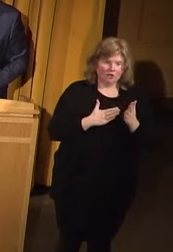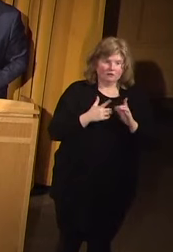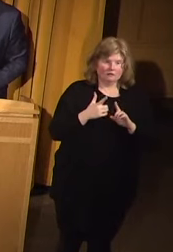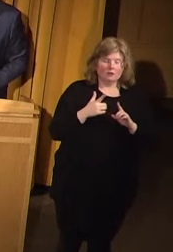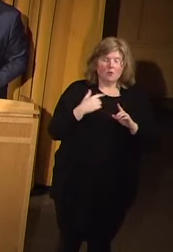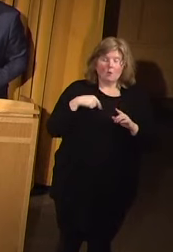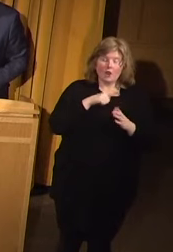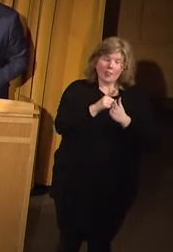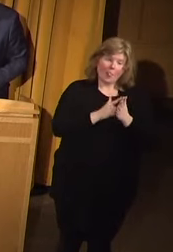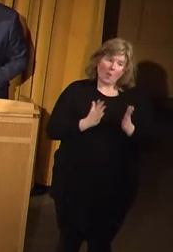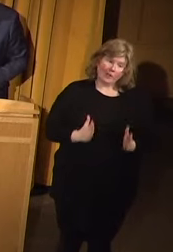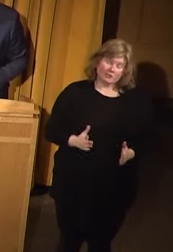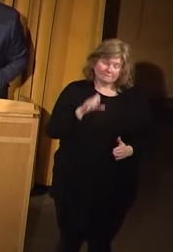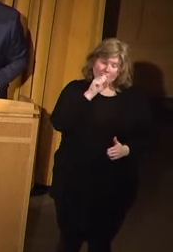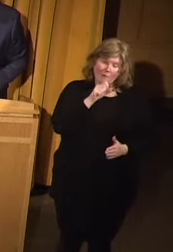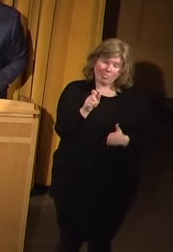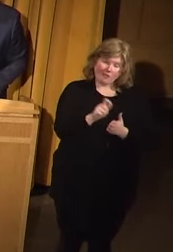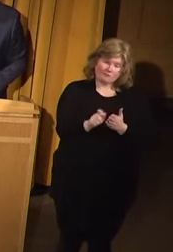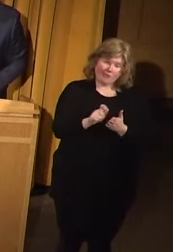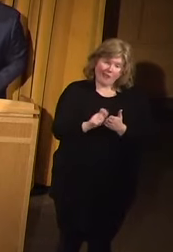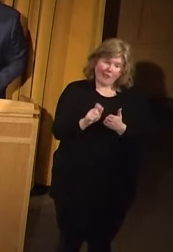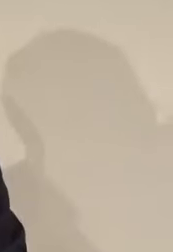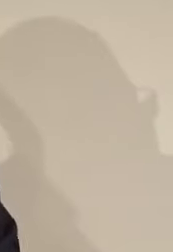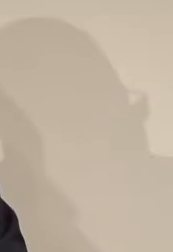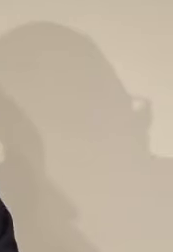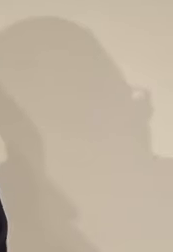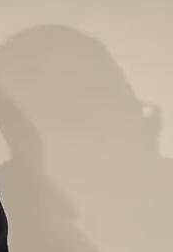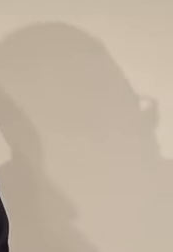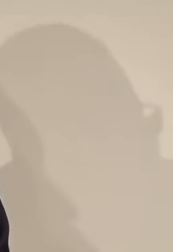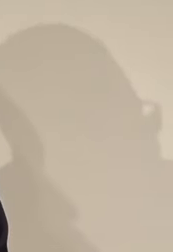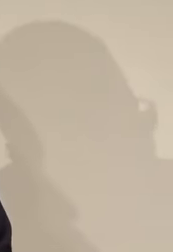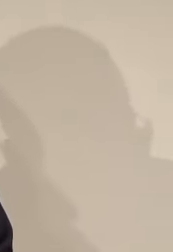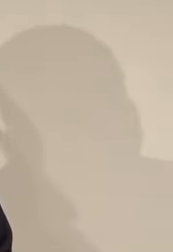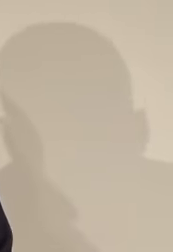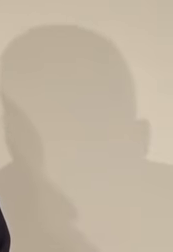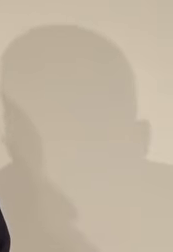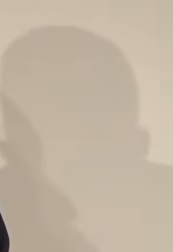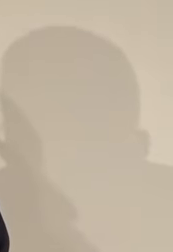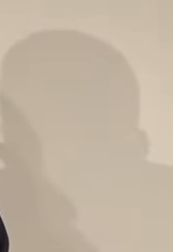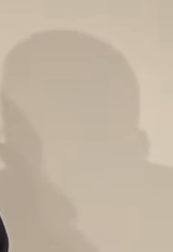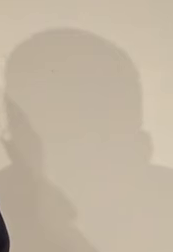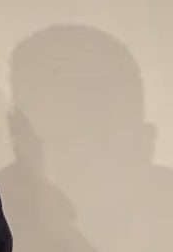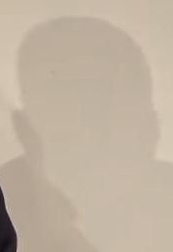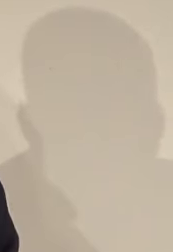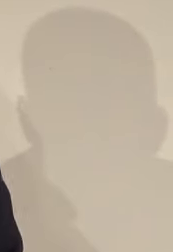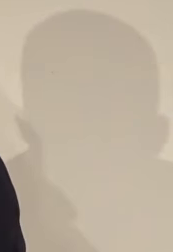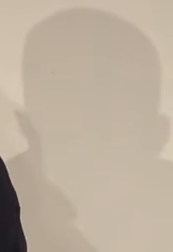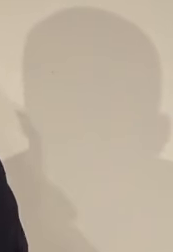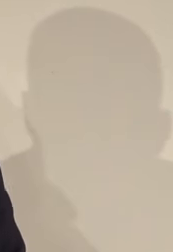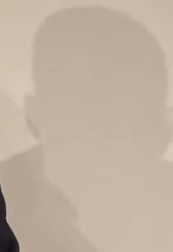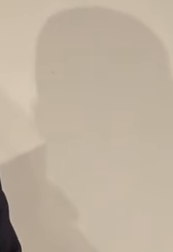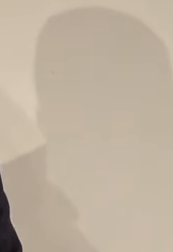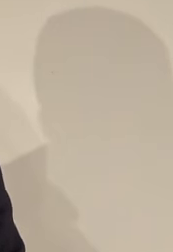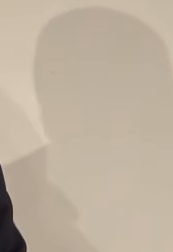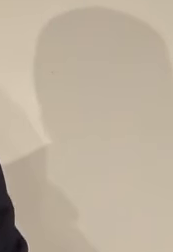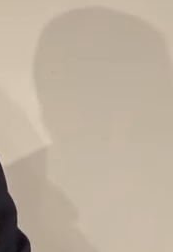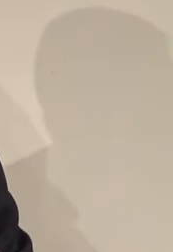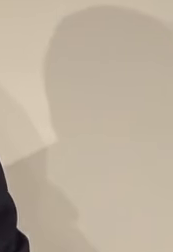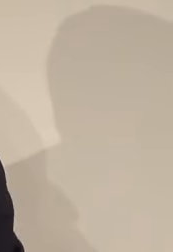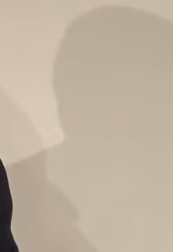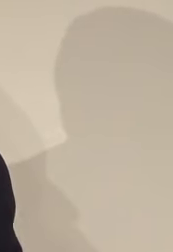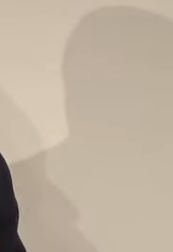We like to write. We write very detailed reports. Most people don't really like to read large, detailed reports. And so the lesson is we have to